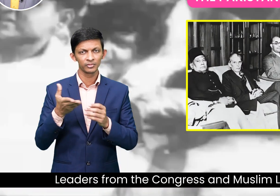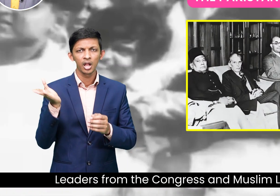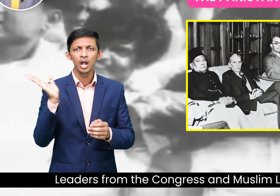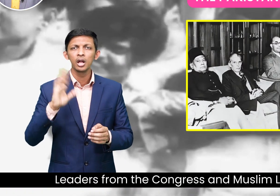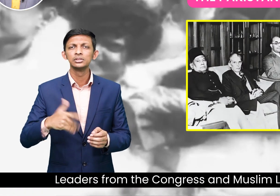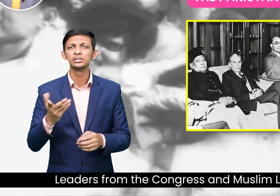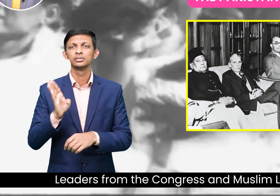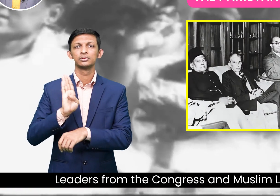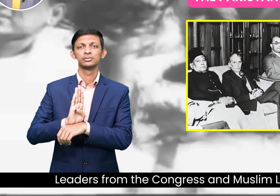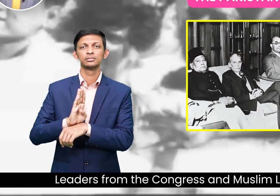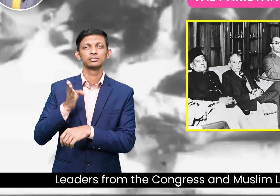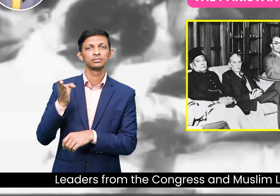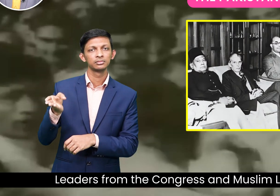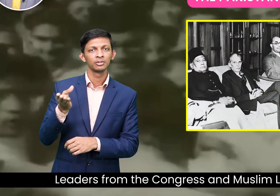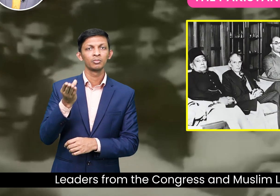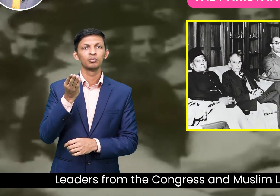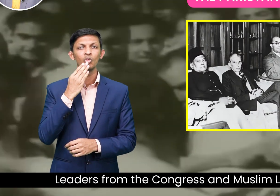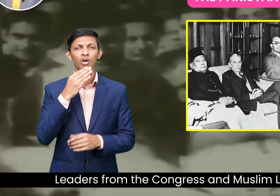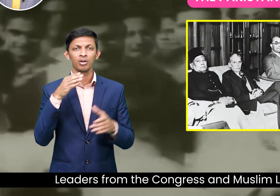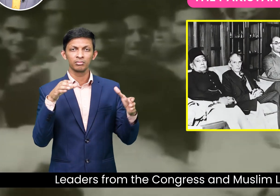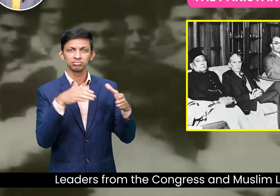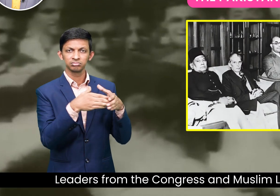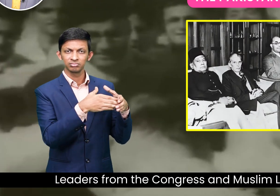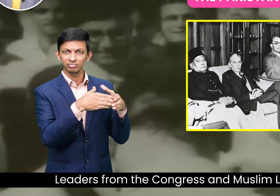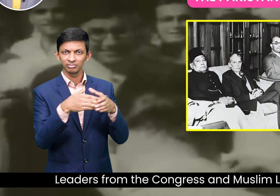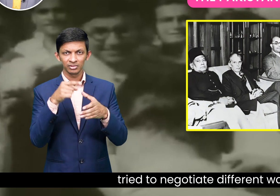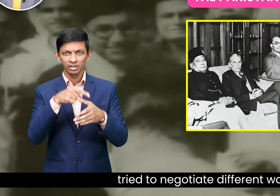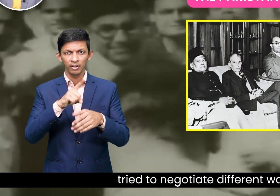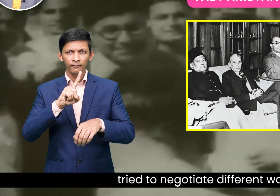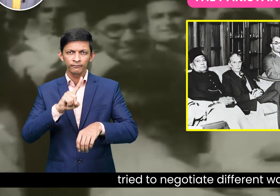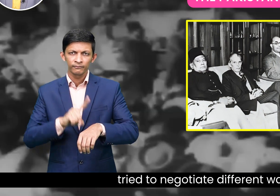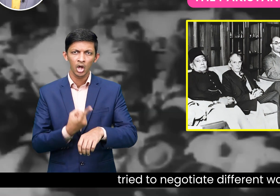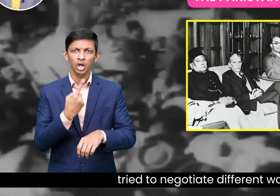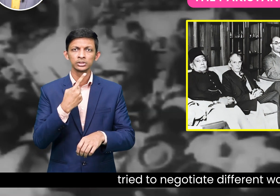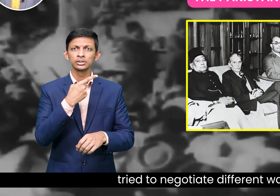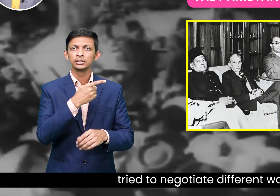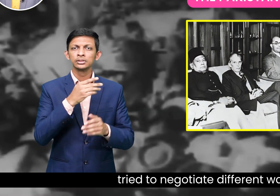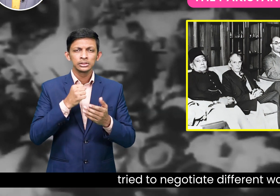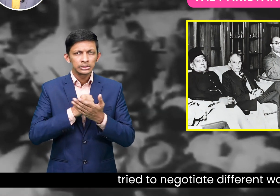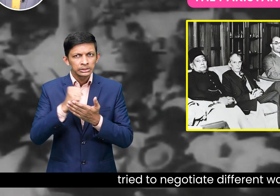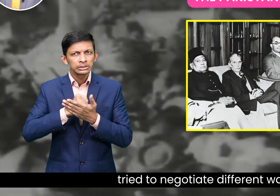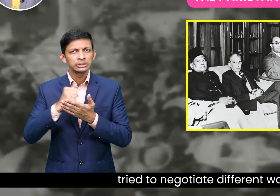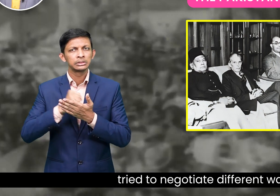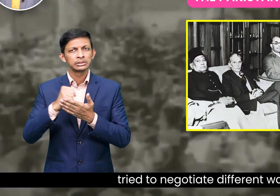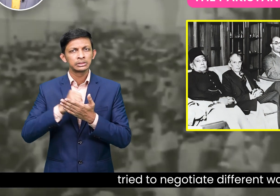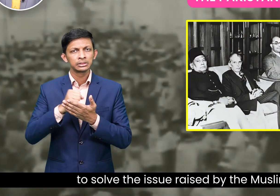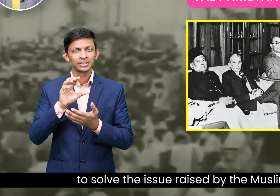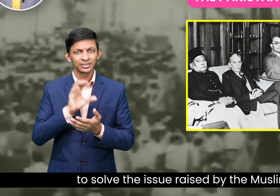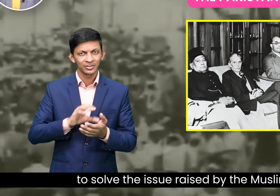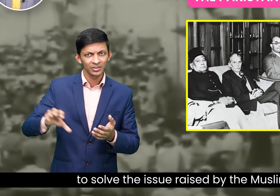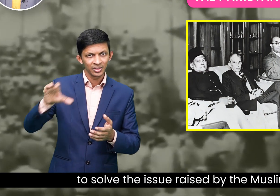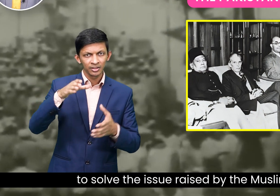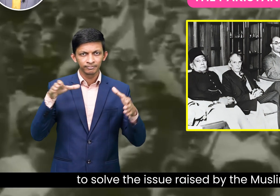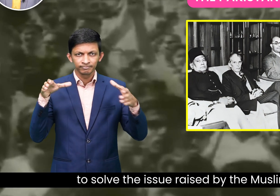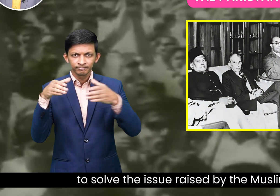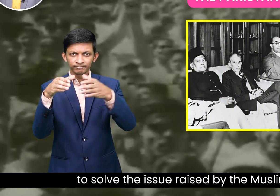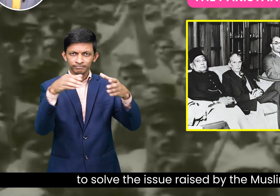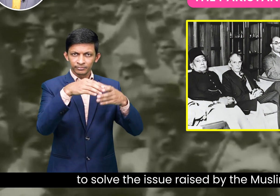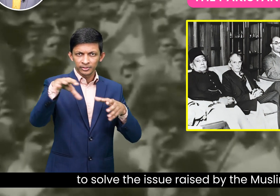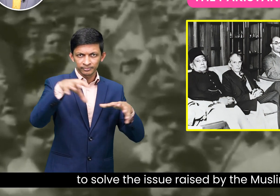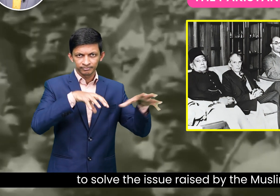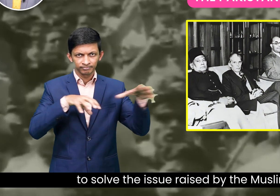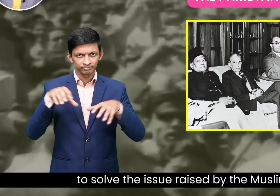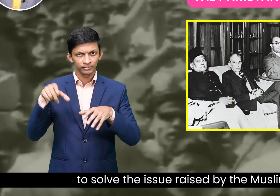Leaders from the Congress and Muslim League initially tried to negotiate different ways to solve the